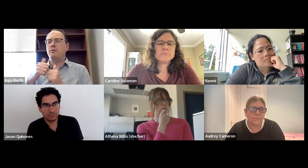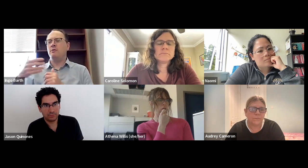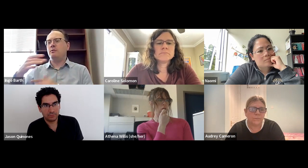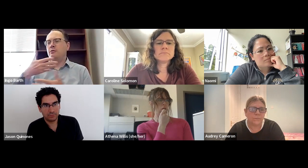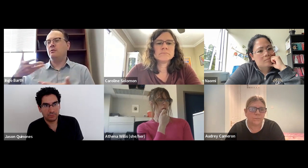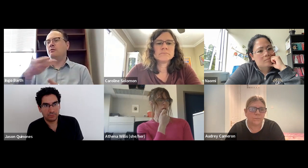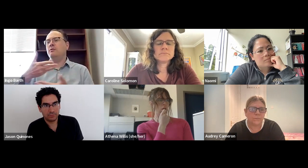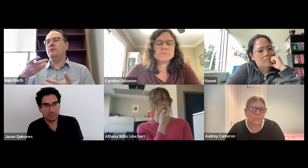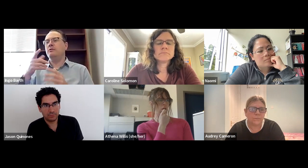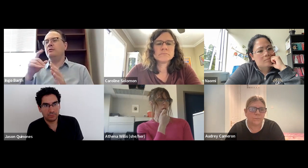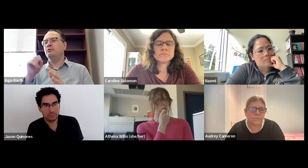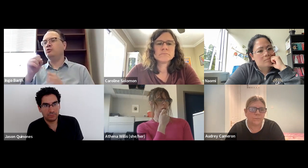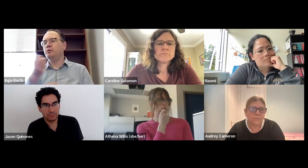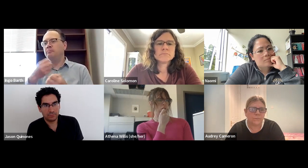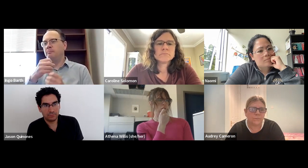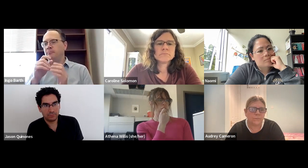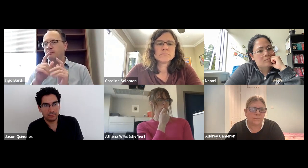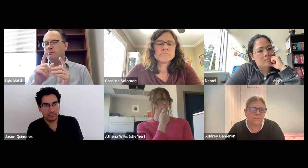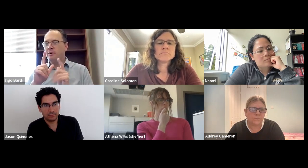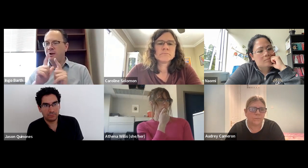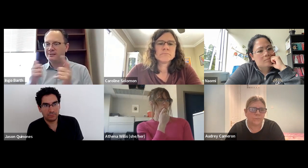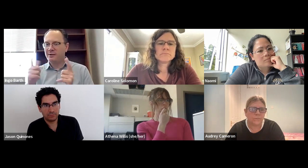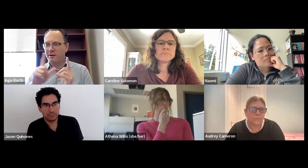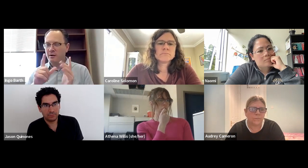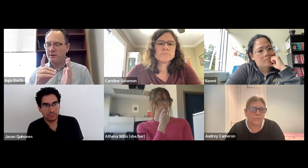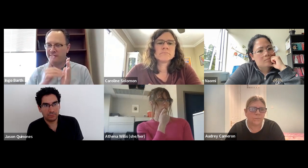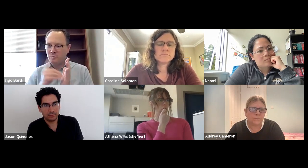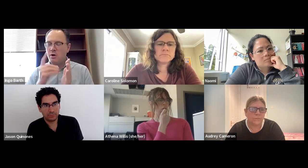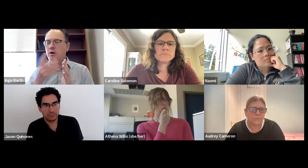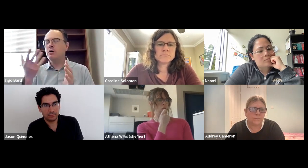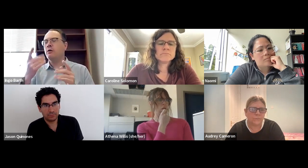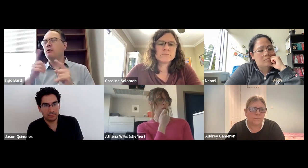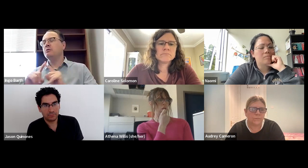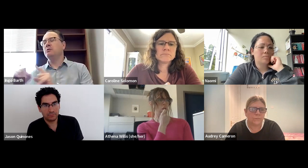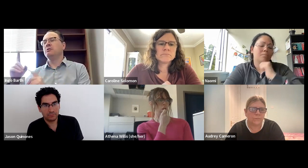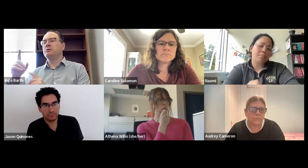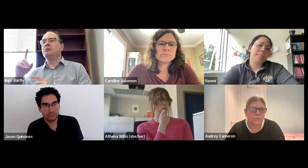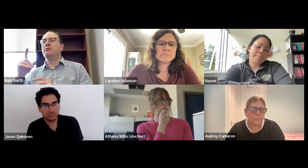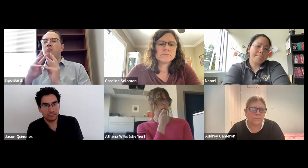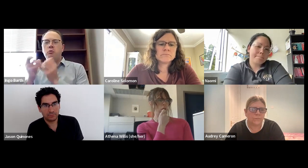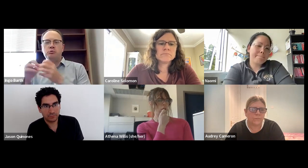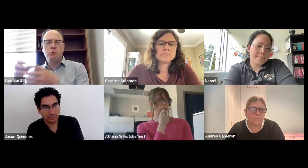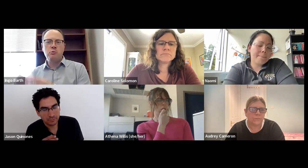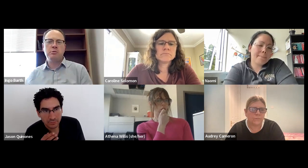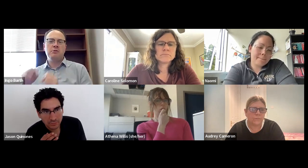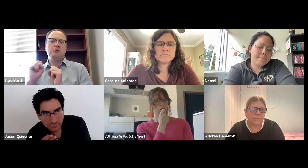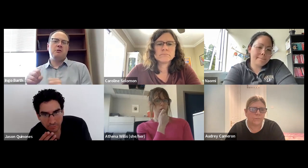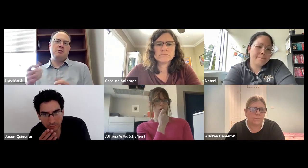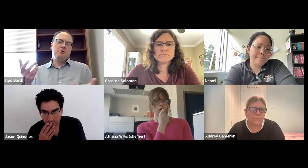And they could be related to, and that could be more interactive to talk about the STEM discussion and maybe developing a dictionary or a lexicon.